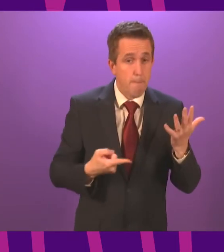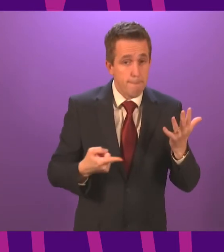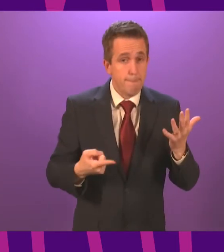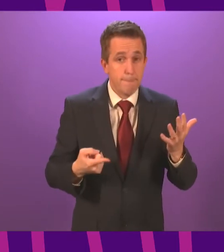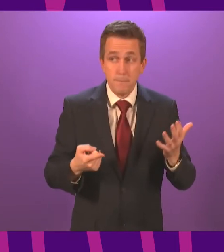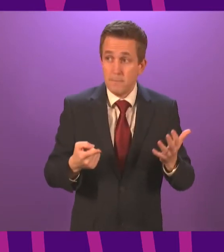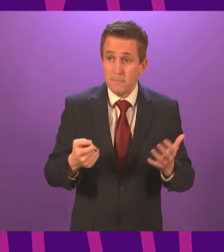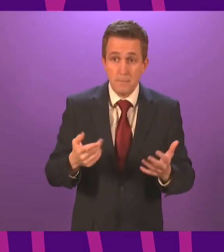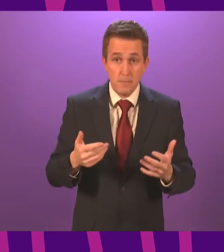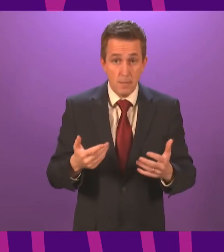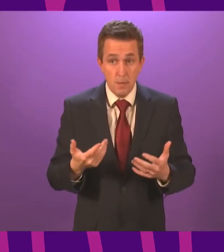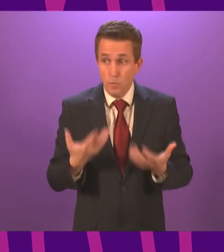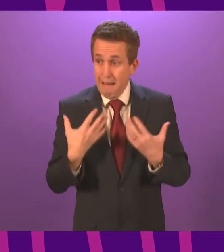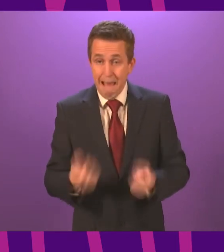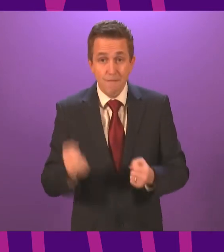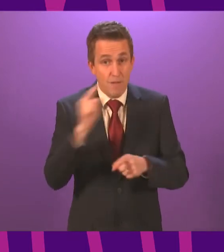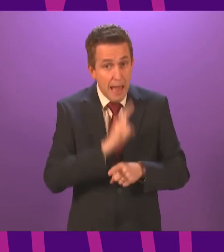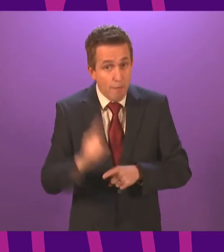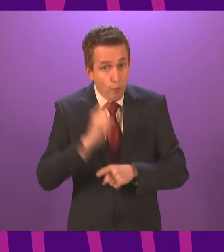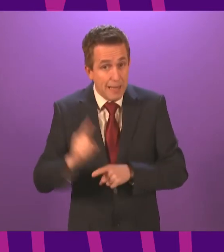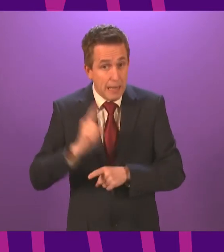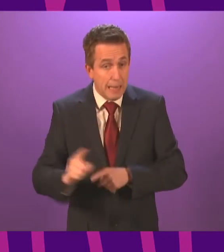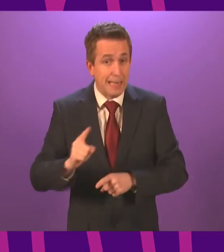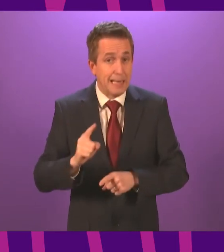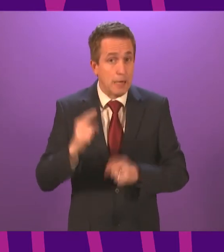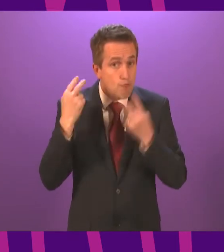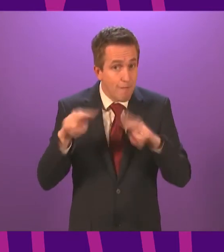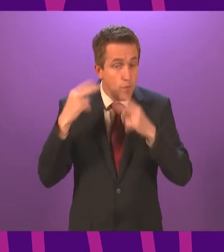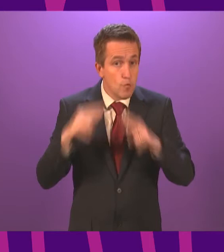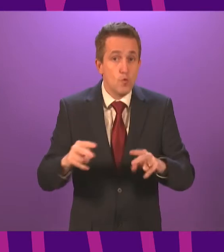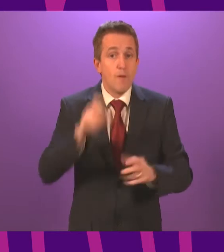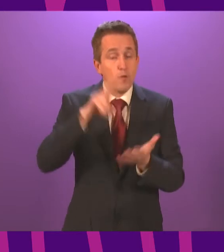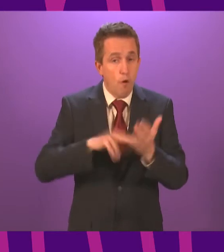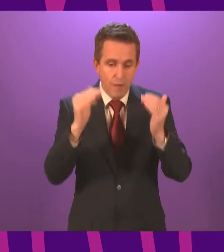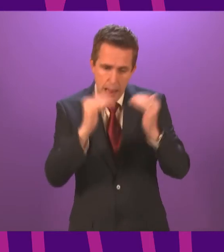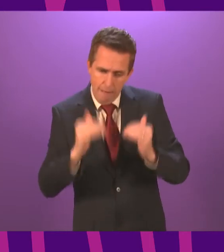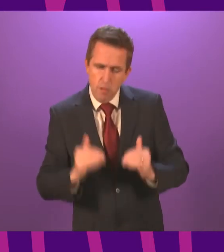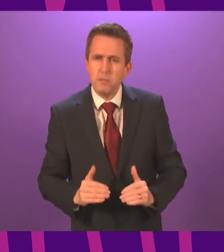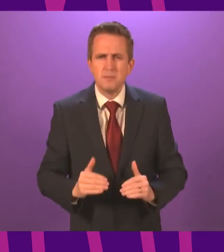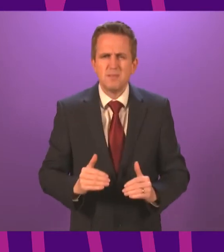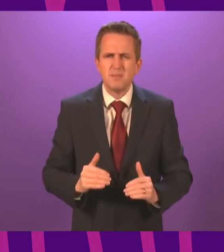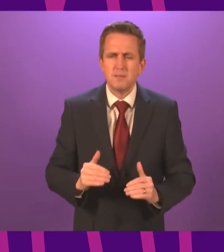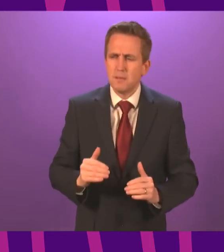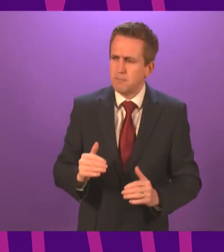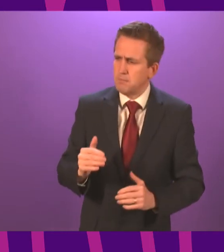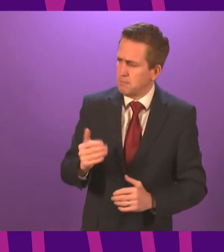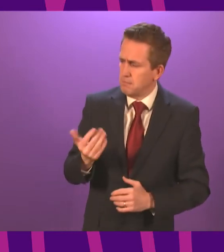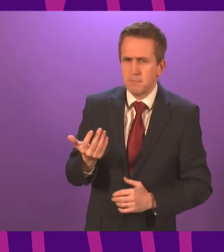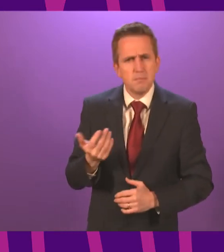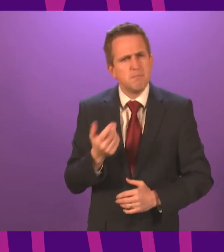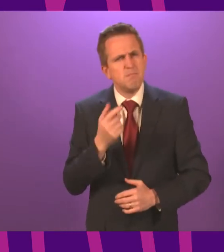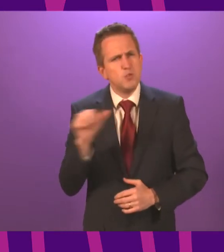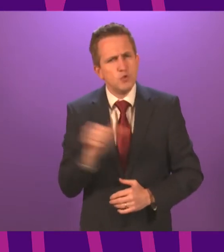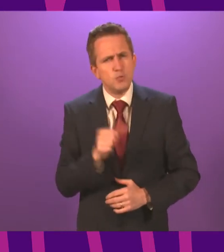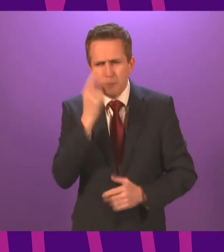that we're now in a weekly cycle of reporting, of reviewing the levels, it doesn't make sense to me to say that they can't be changed without a